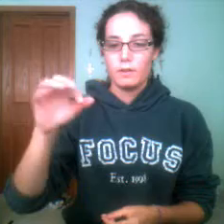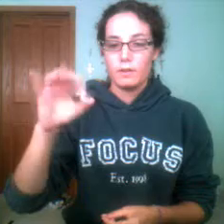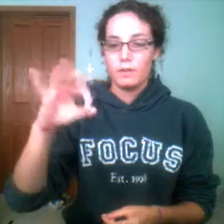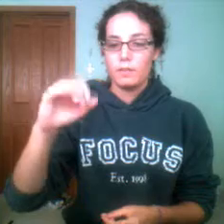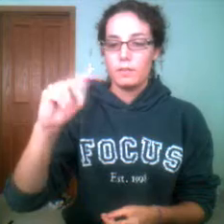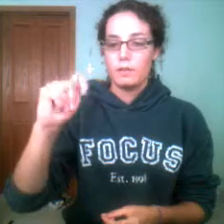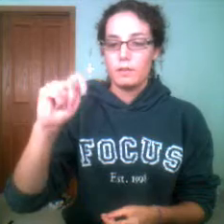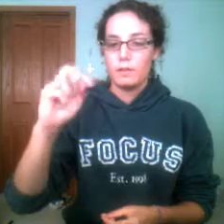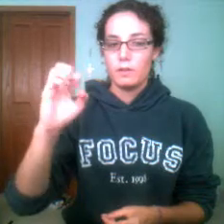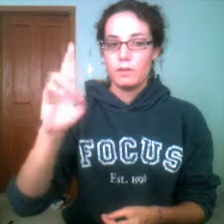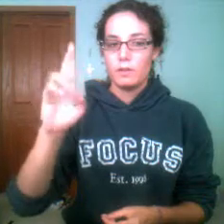Melisera?